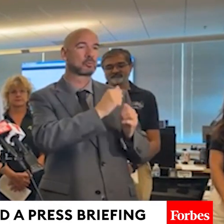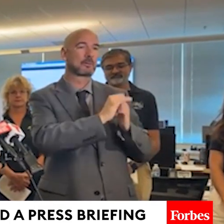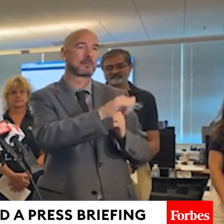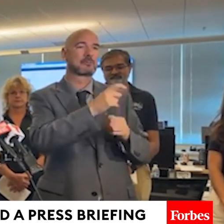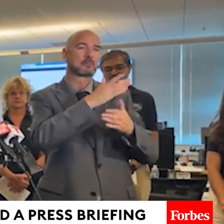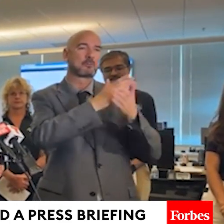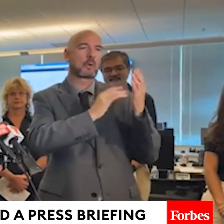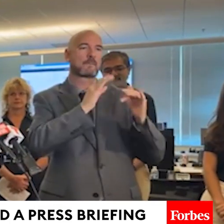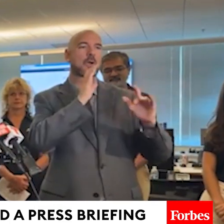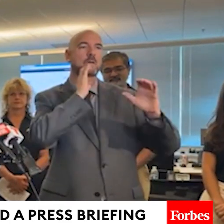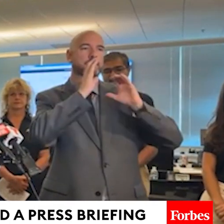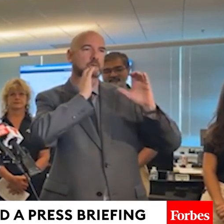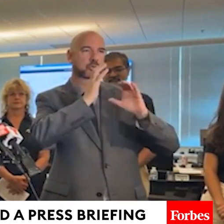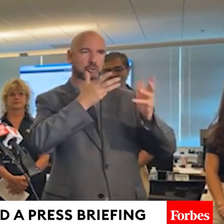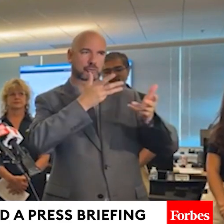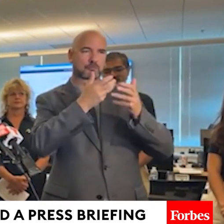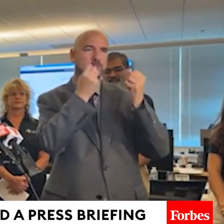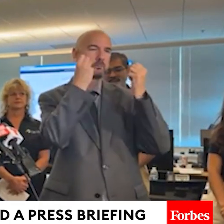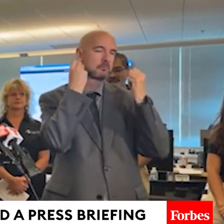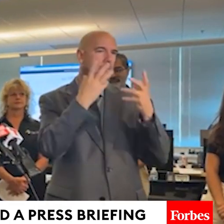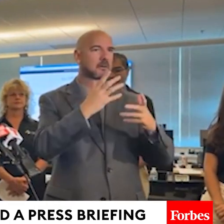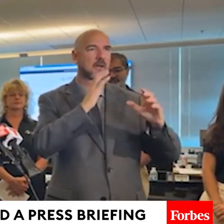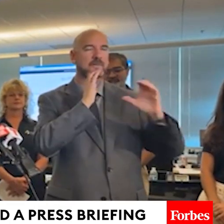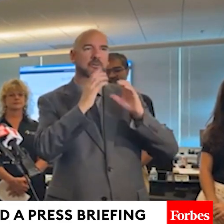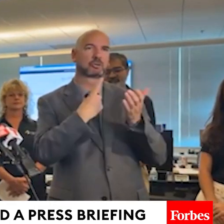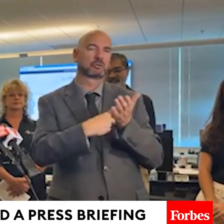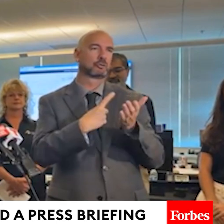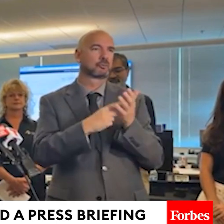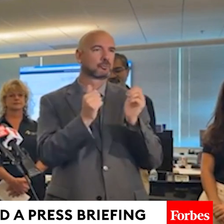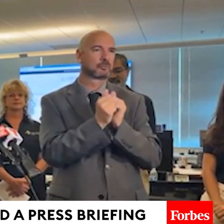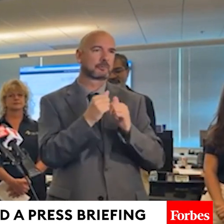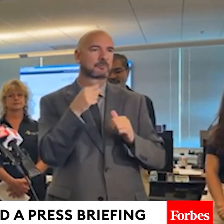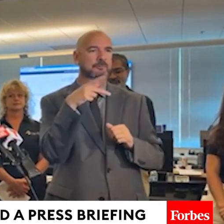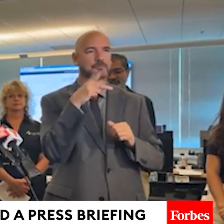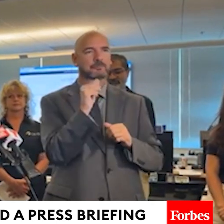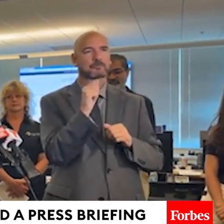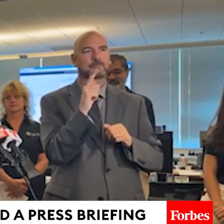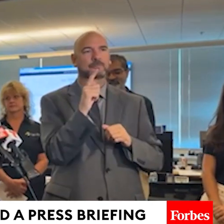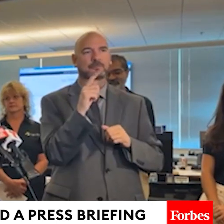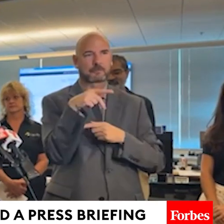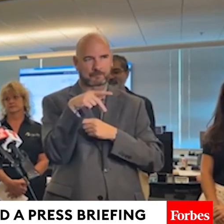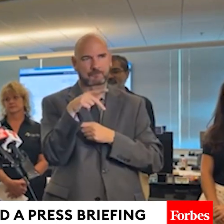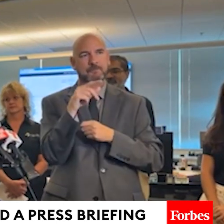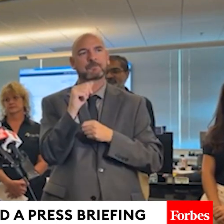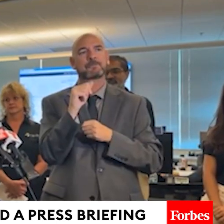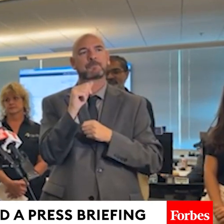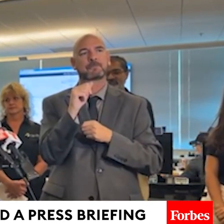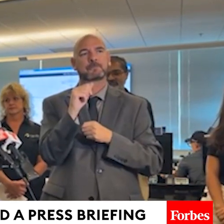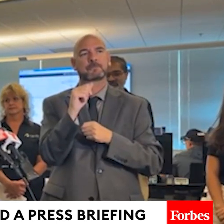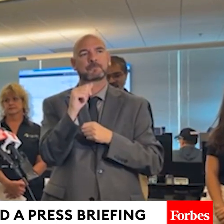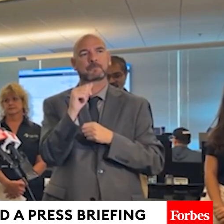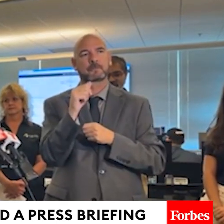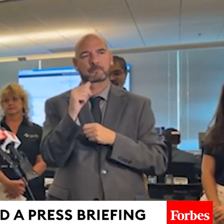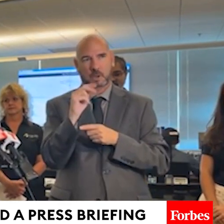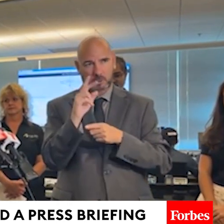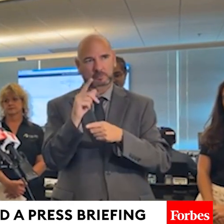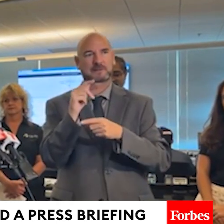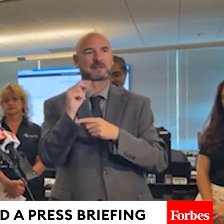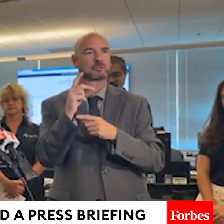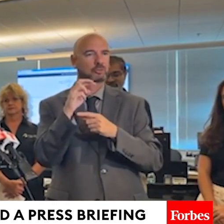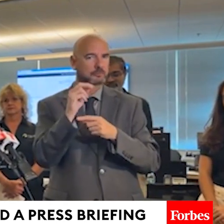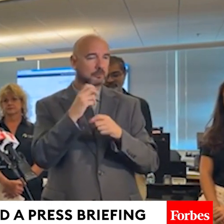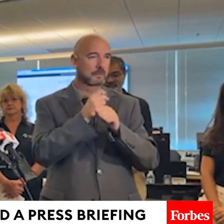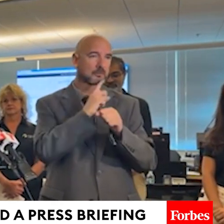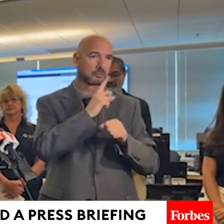conversation, of the many conversations I've had with Paul Anderson, is to ensure that that gas that's coming out is going to the